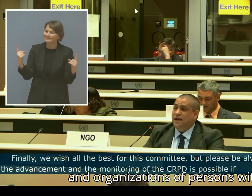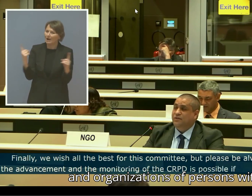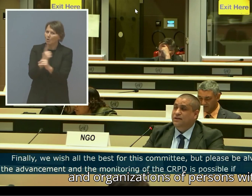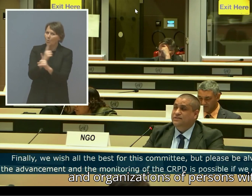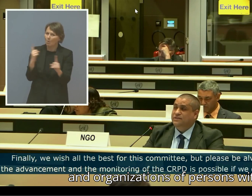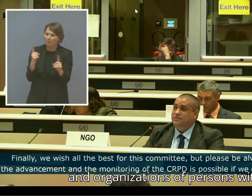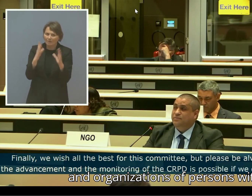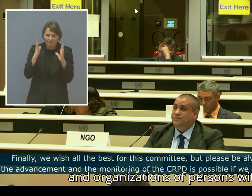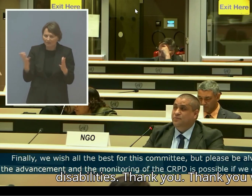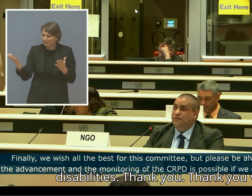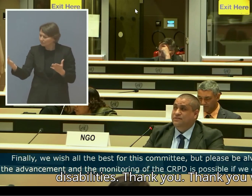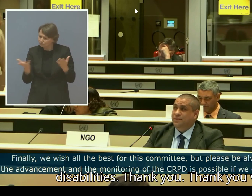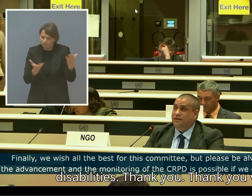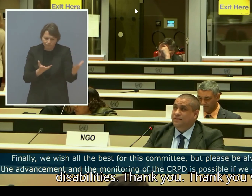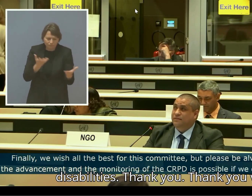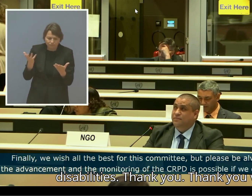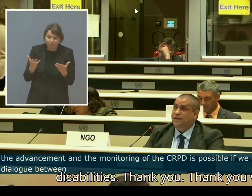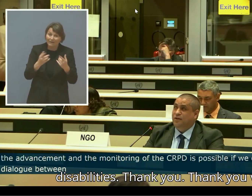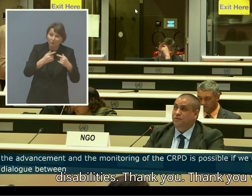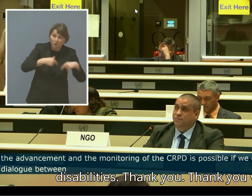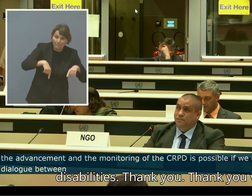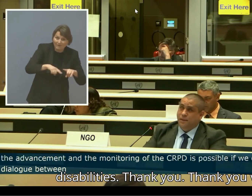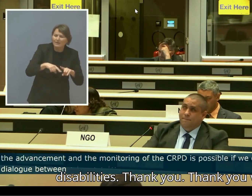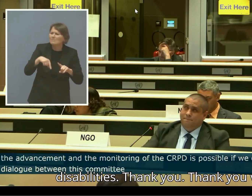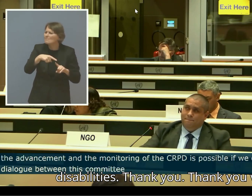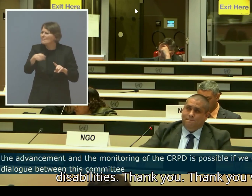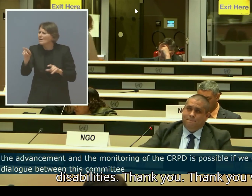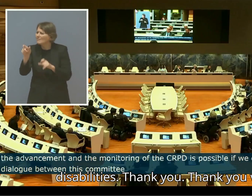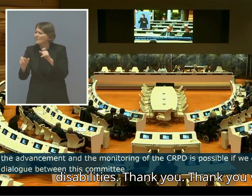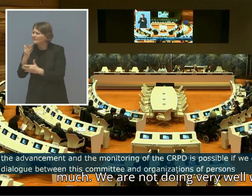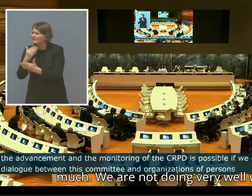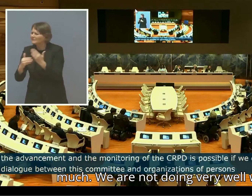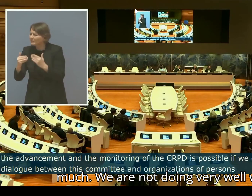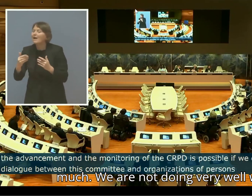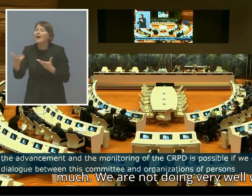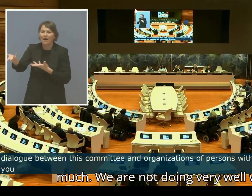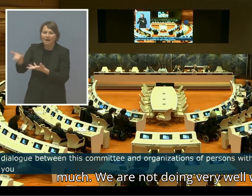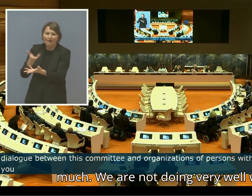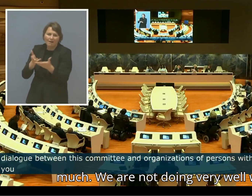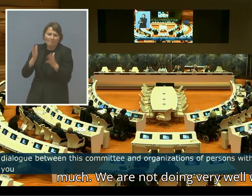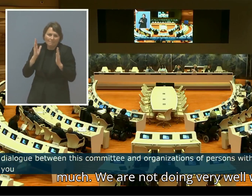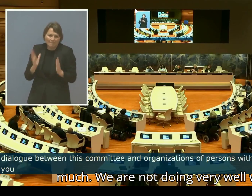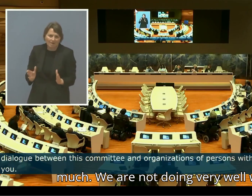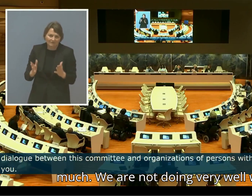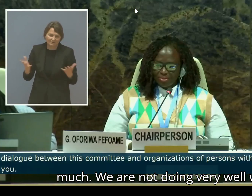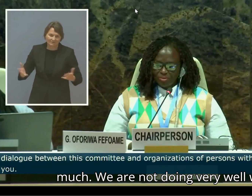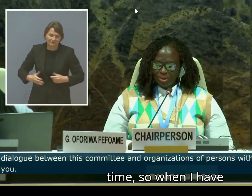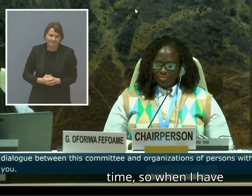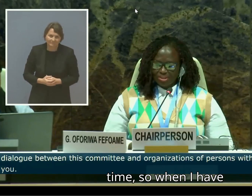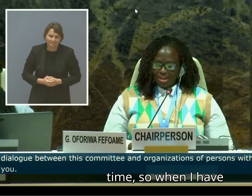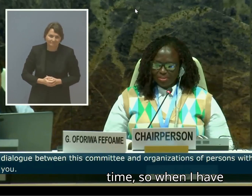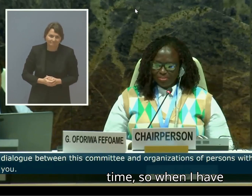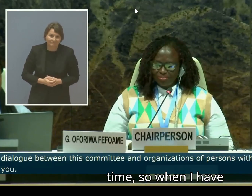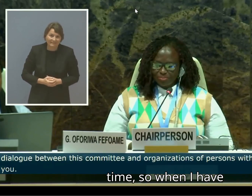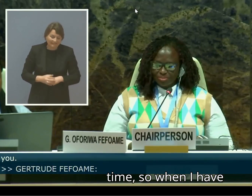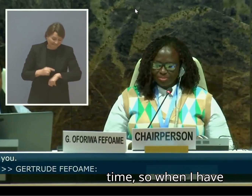and organizations of persons with disabilities. Thank you. Thank you very much. We are not doing very well with